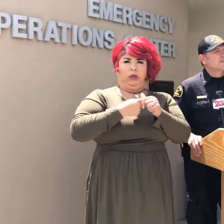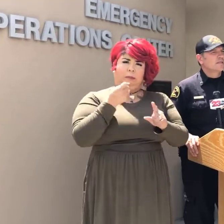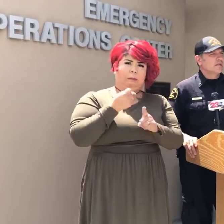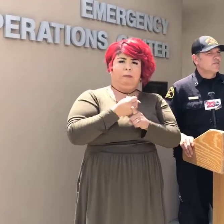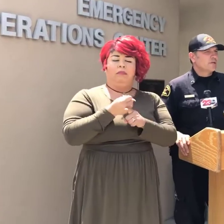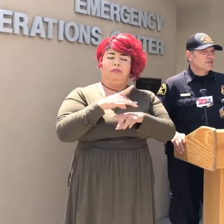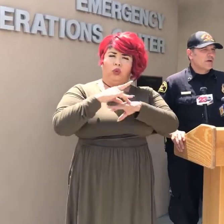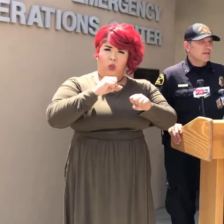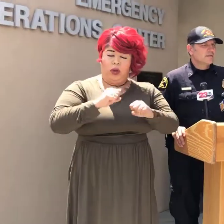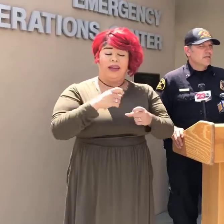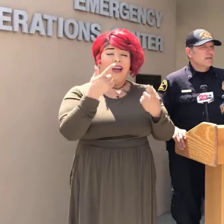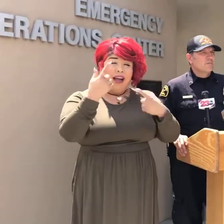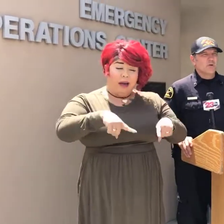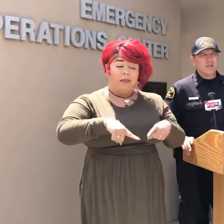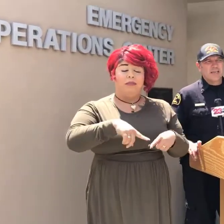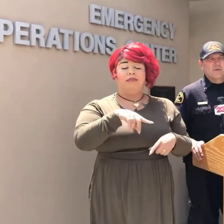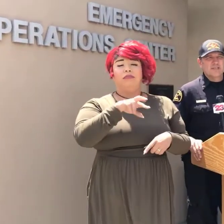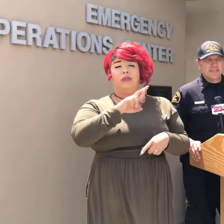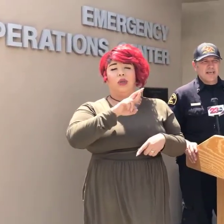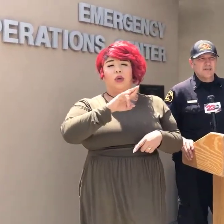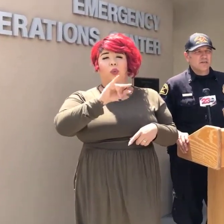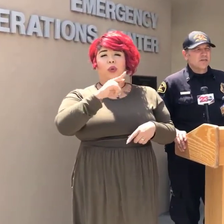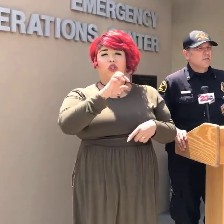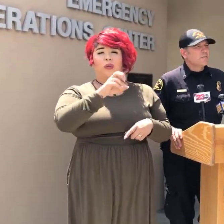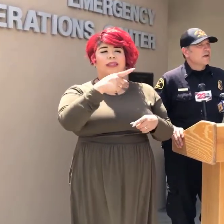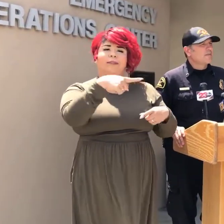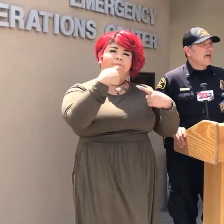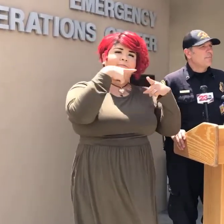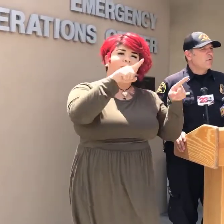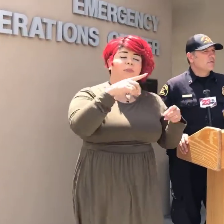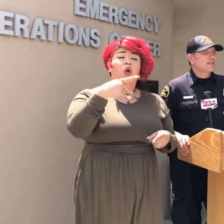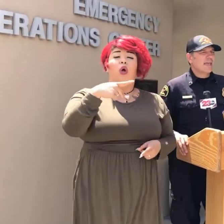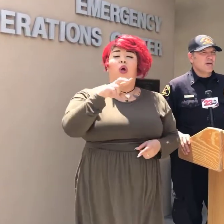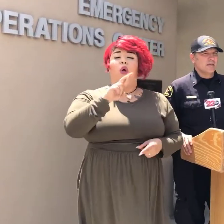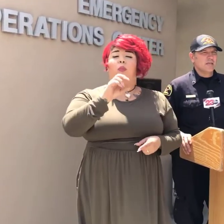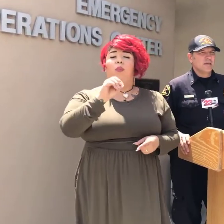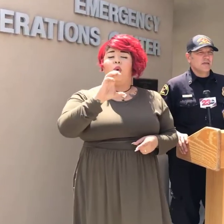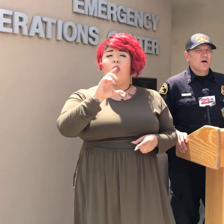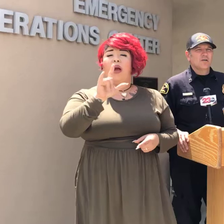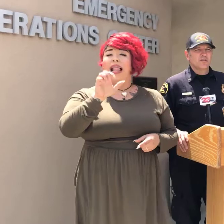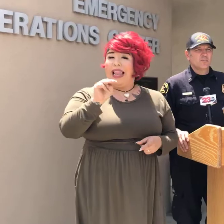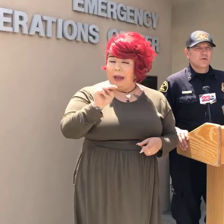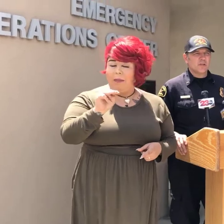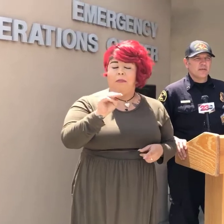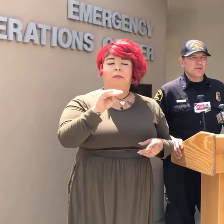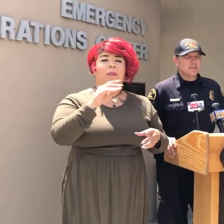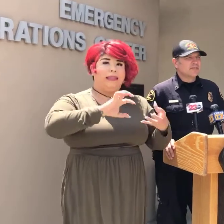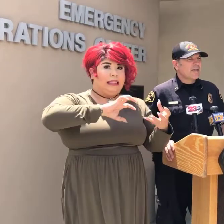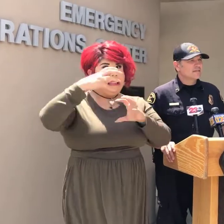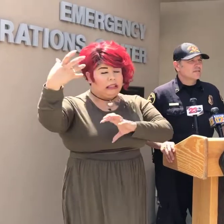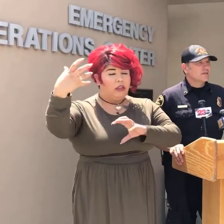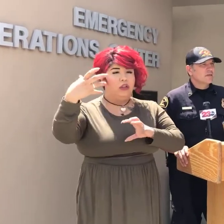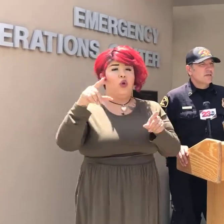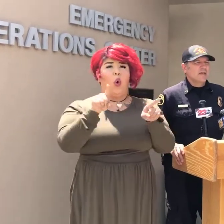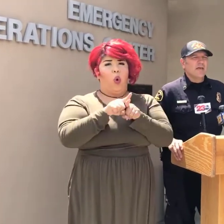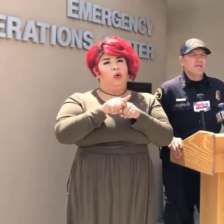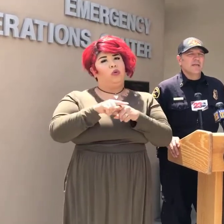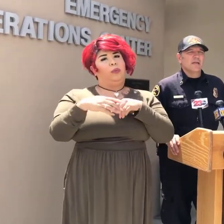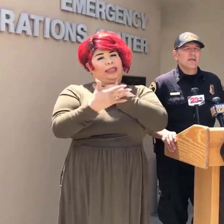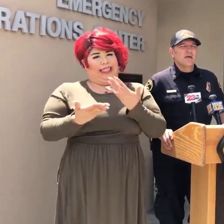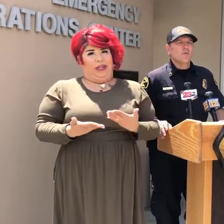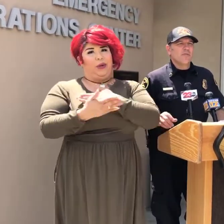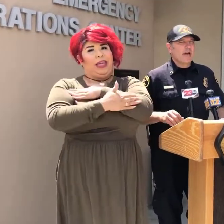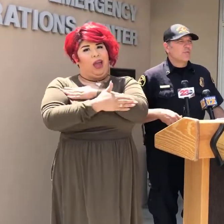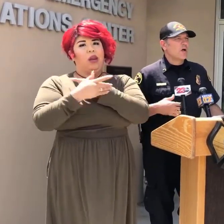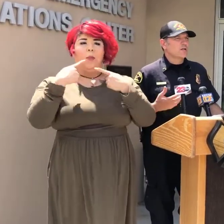the city of Ridgecrest proclaimed a disaster. And at that point, the county also proclaimed a disaster. And